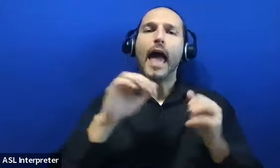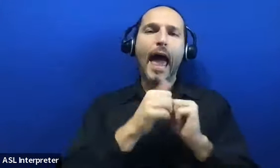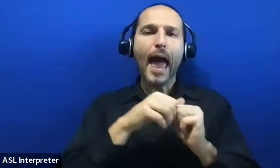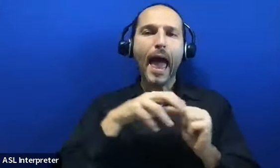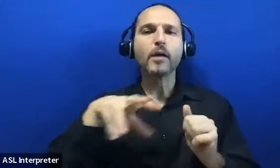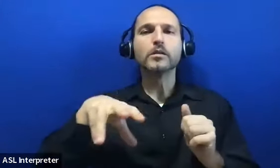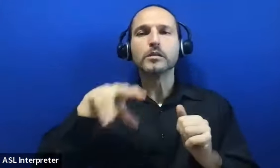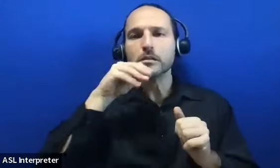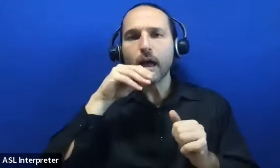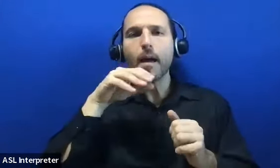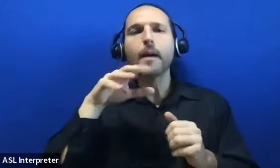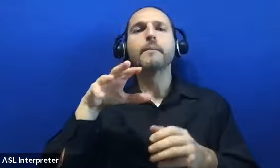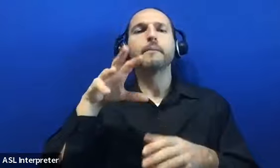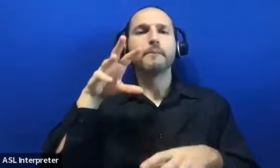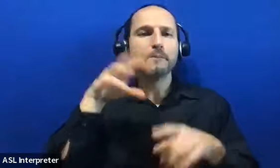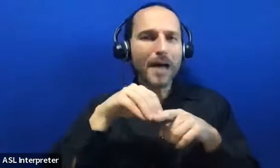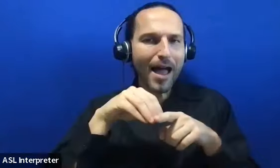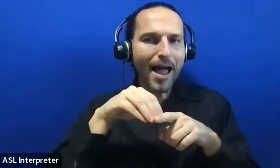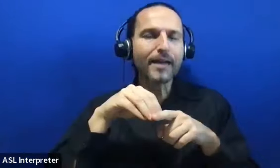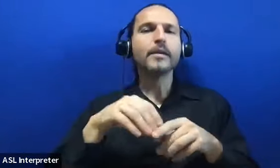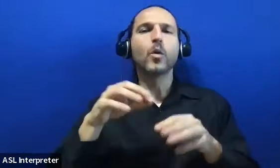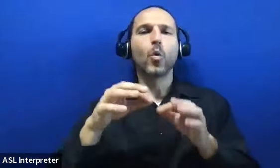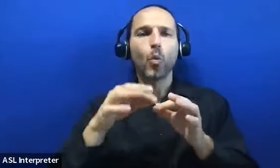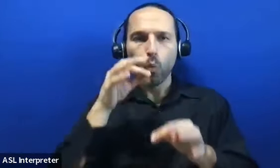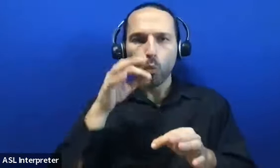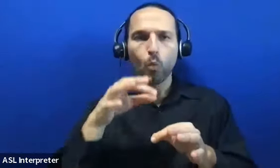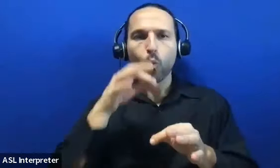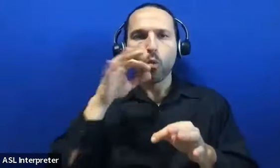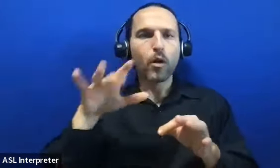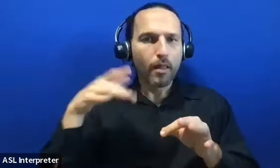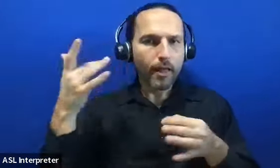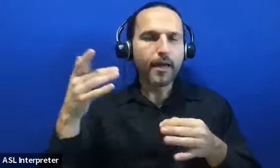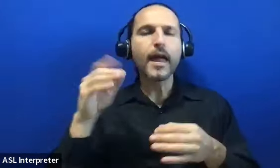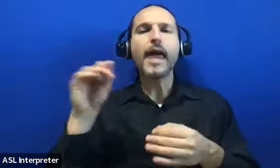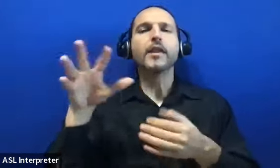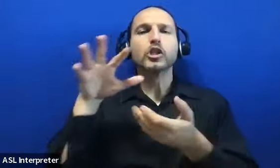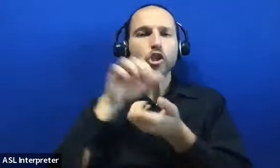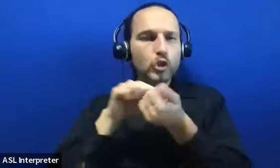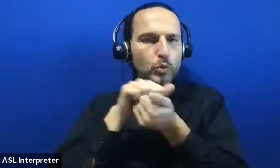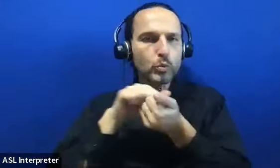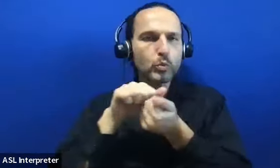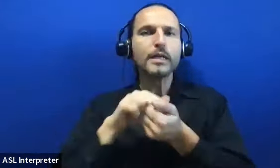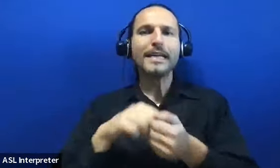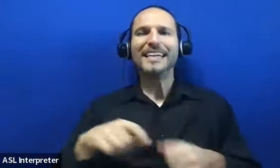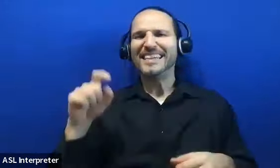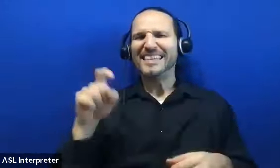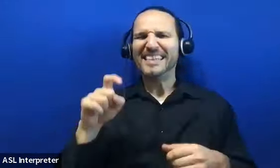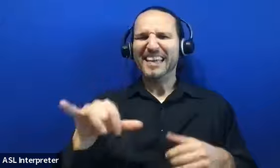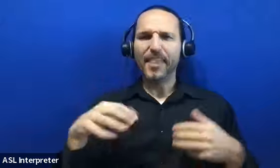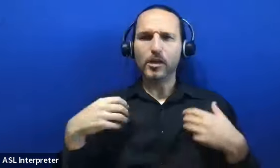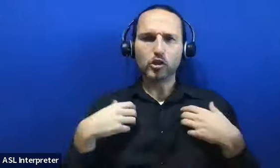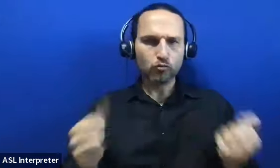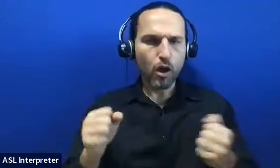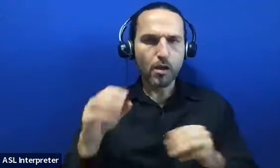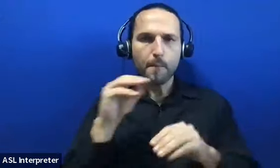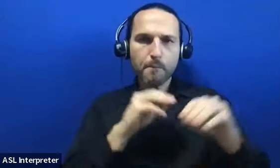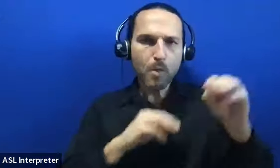suck, bite, sip to drink, and chew. We need enough strength, movement,